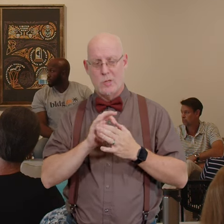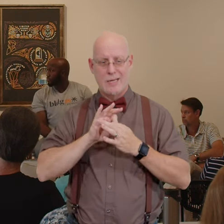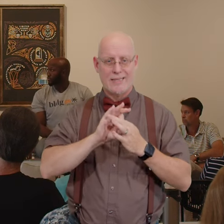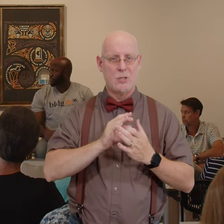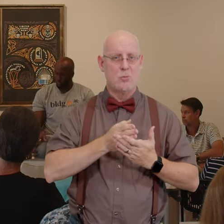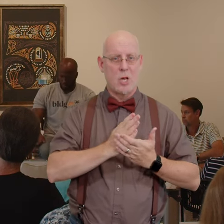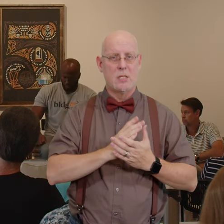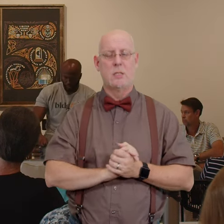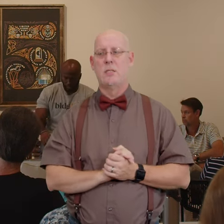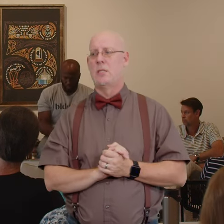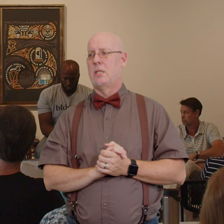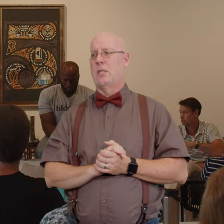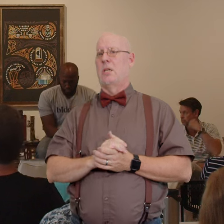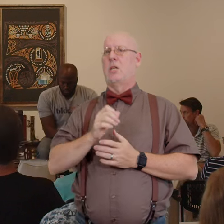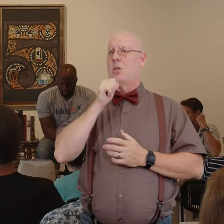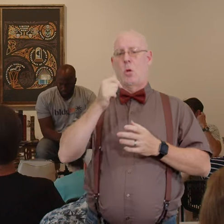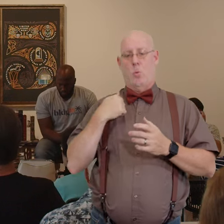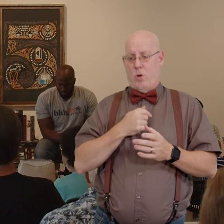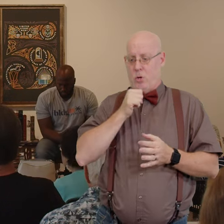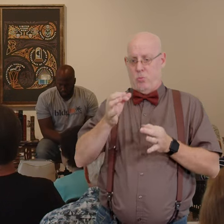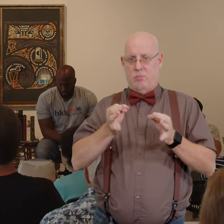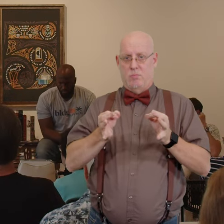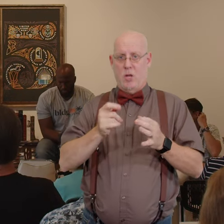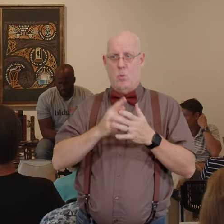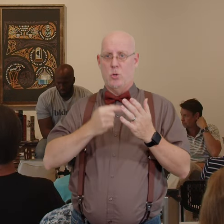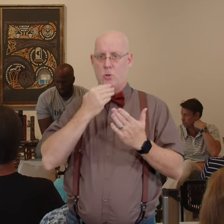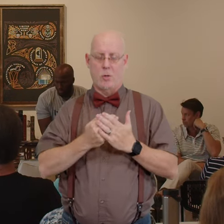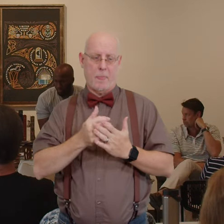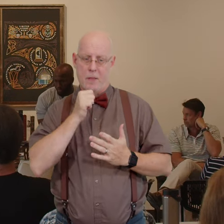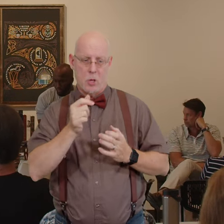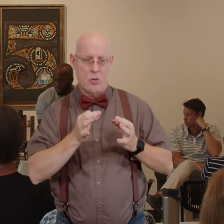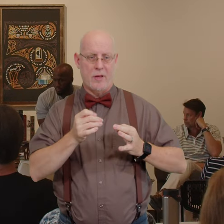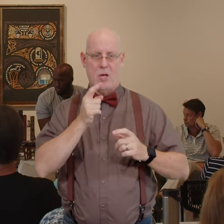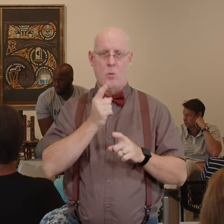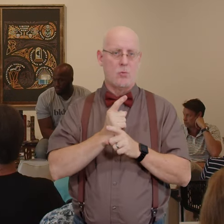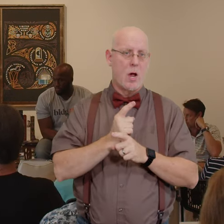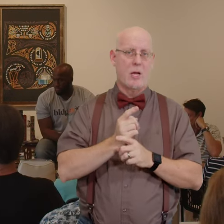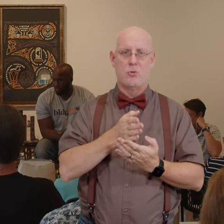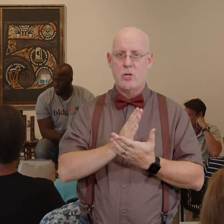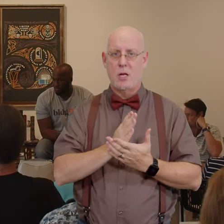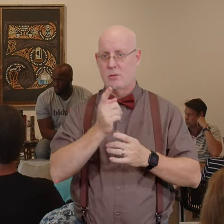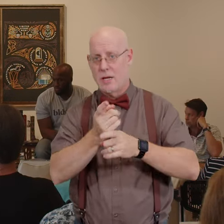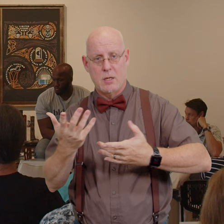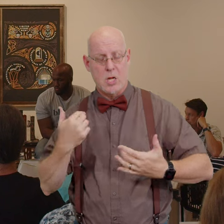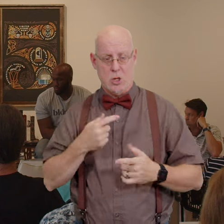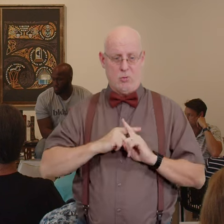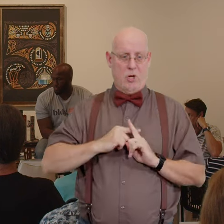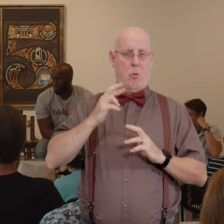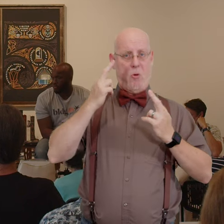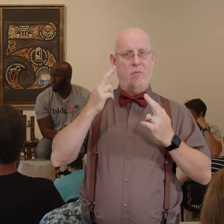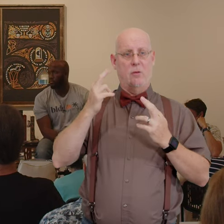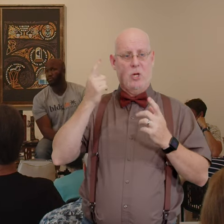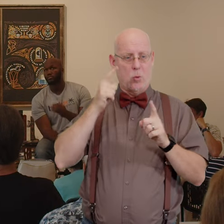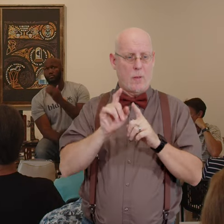Goodness is linked to justice, so we don't define what's good. Just like we don't define what ultimately is right or just, right? I mean, as